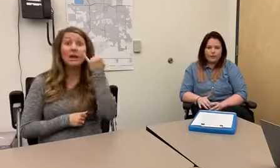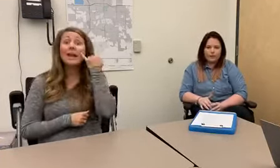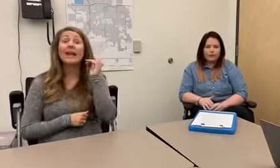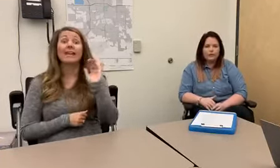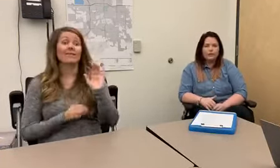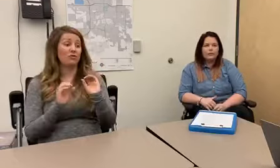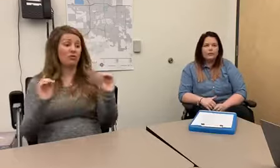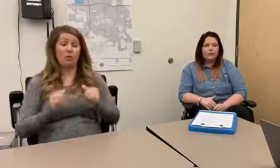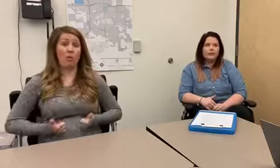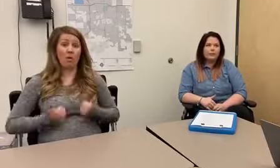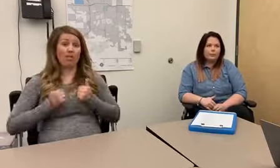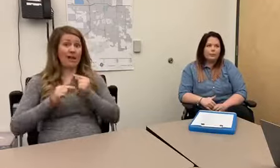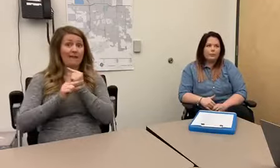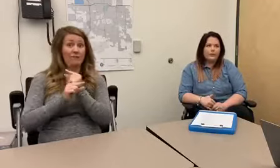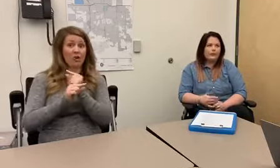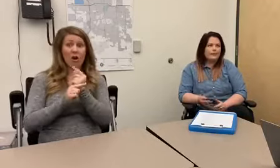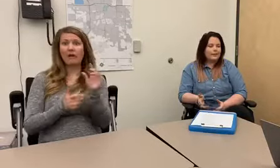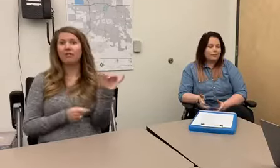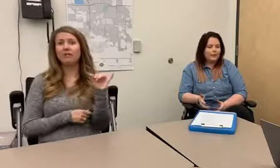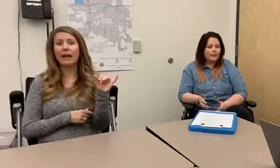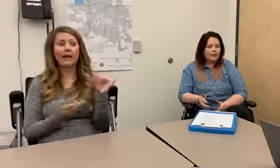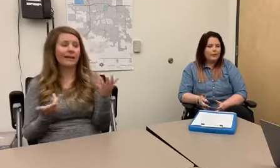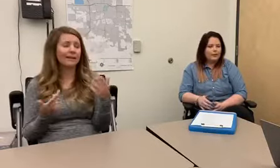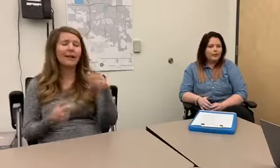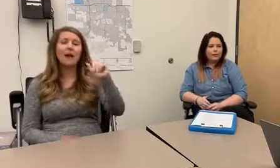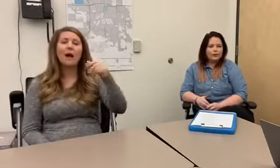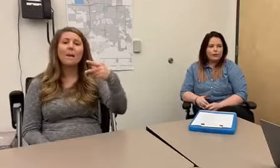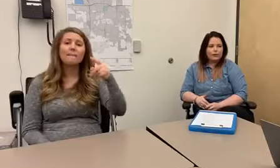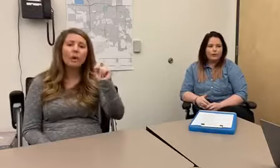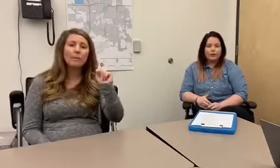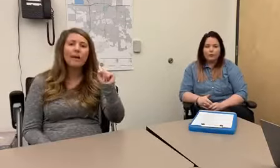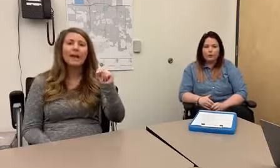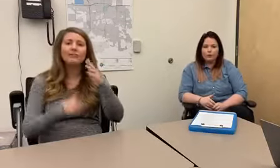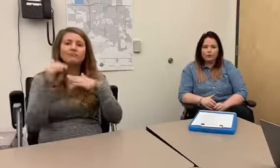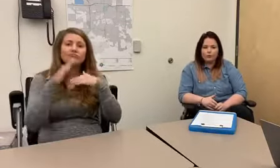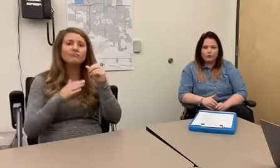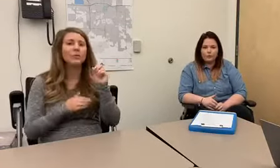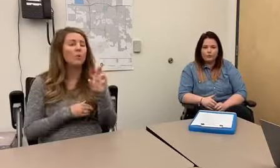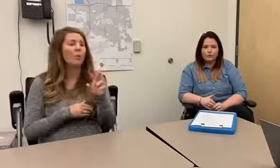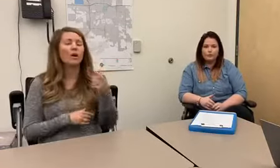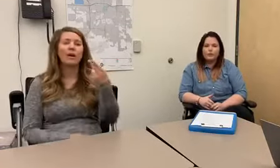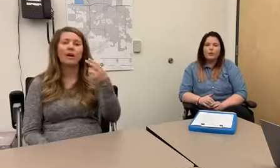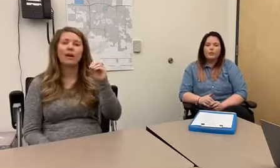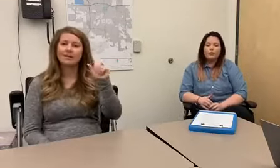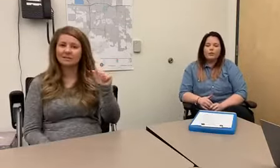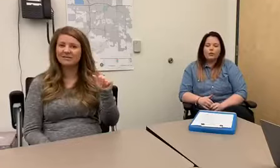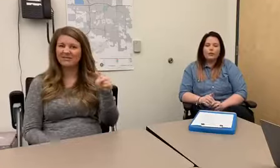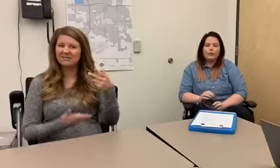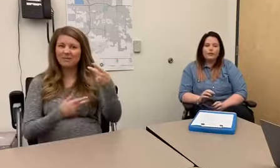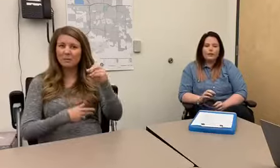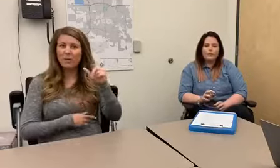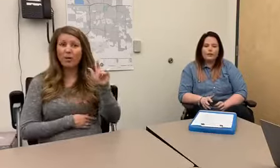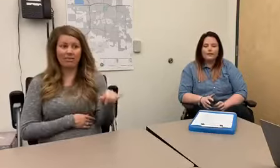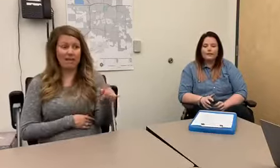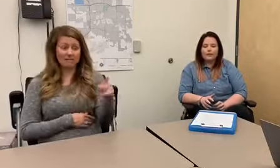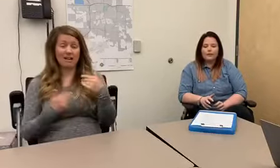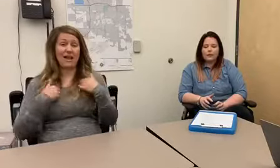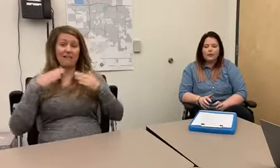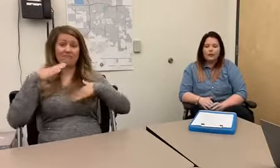unmonitored, so an example would be like an apartment complex or a homeowners association, those have a capacity of 10 at